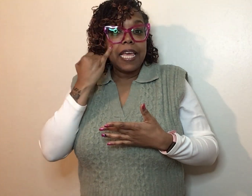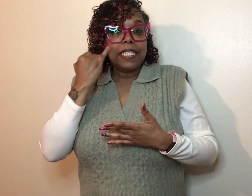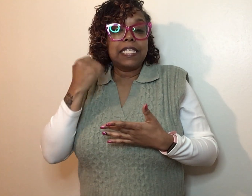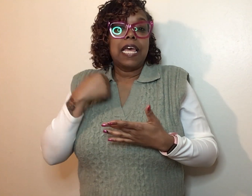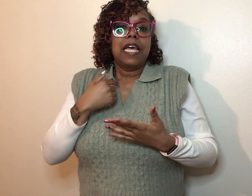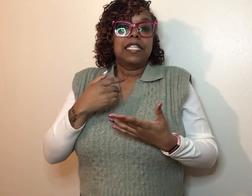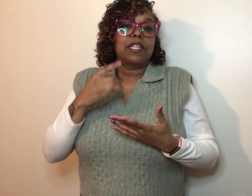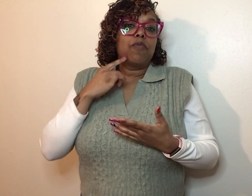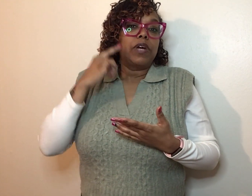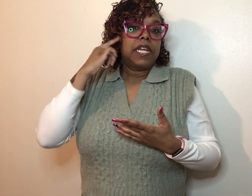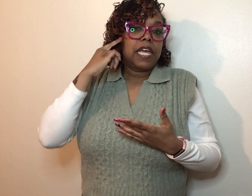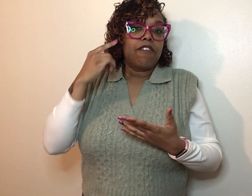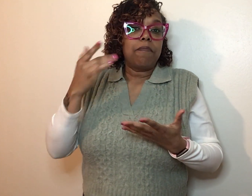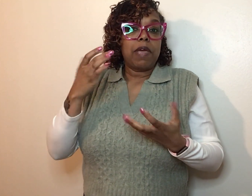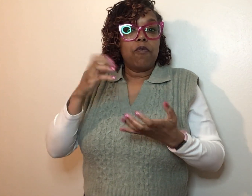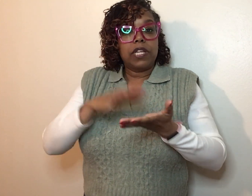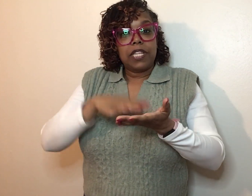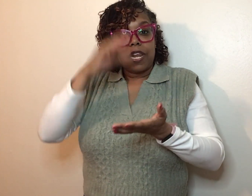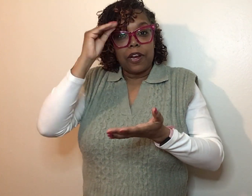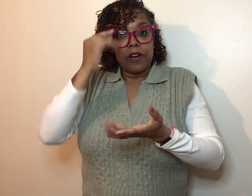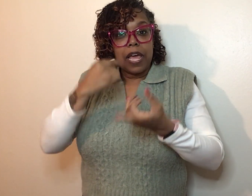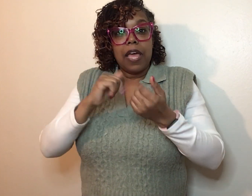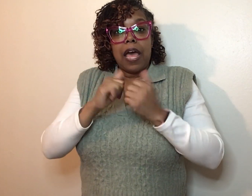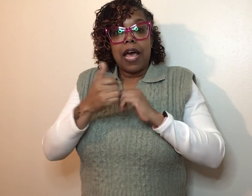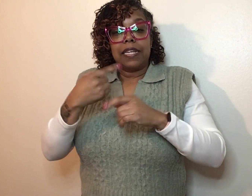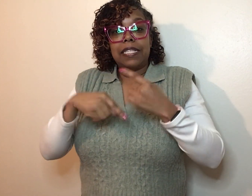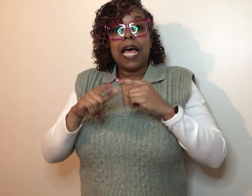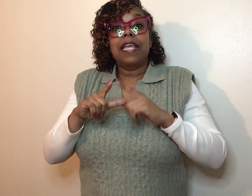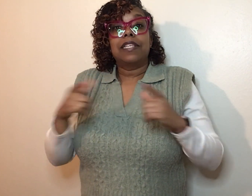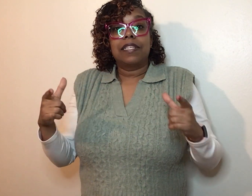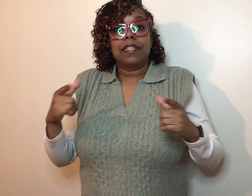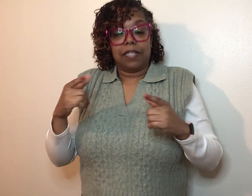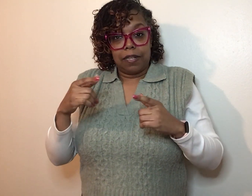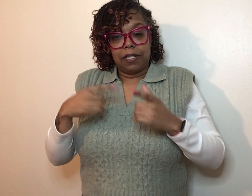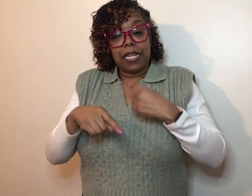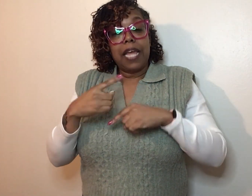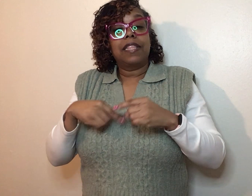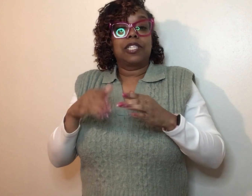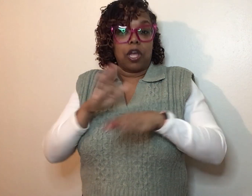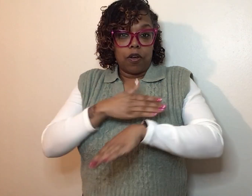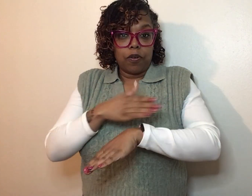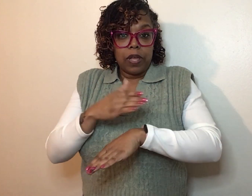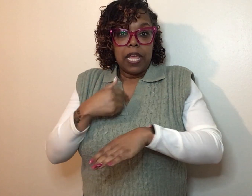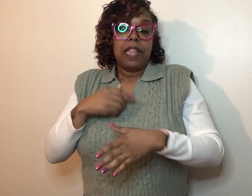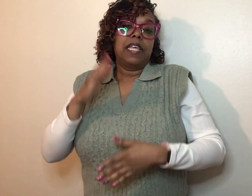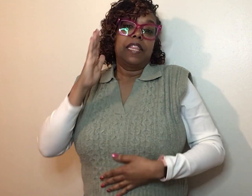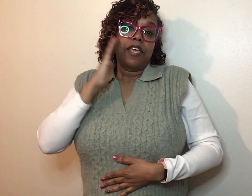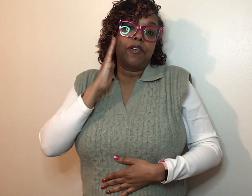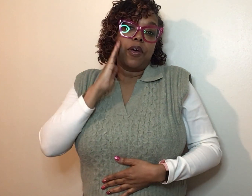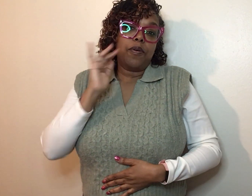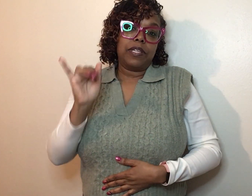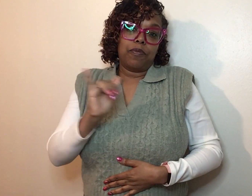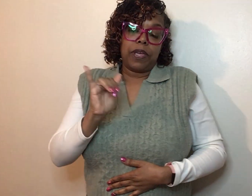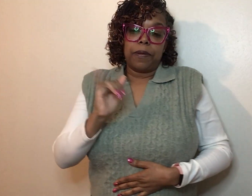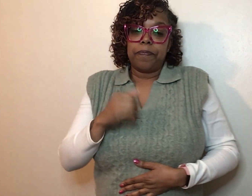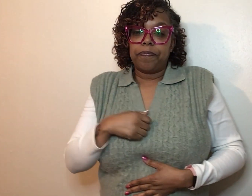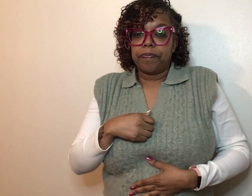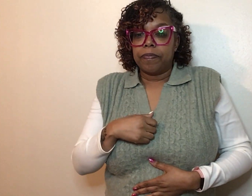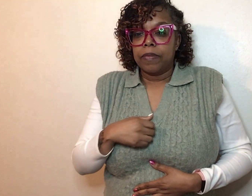case someone deaf may want to learn how to sign the song, then they'll know as well.